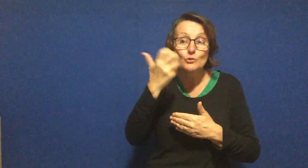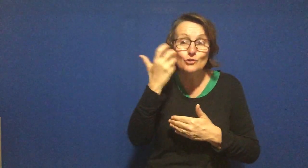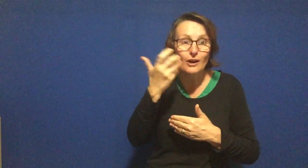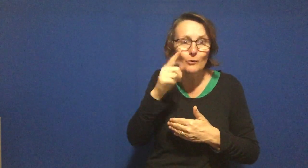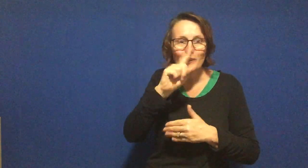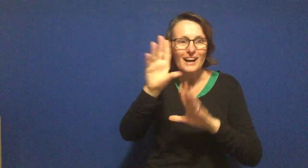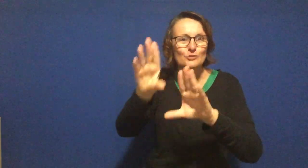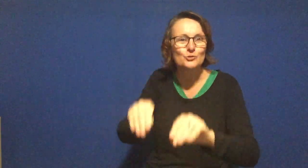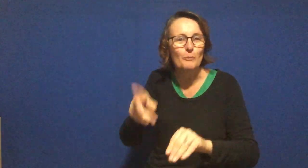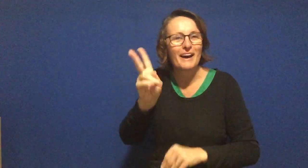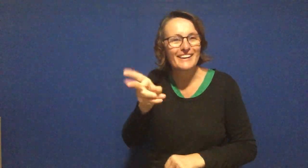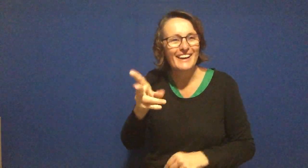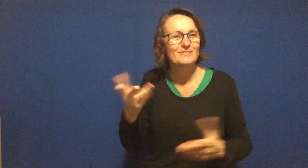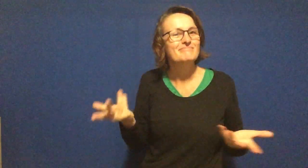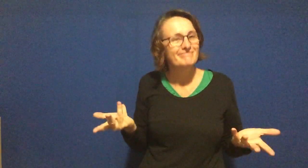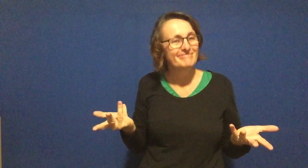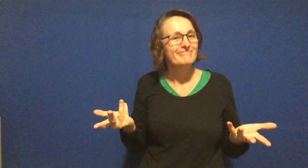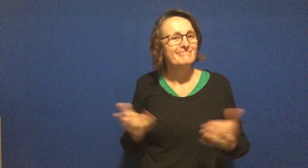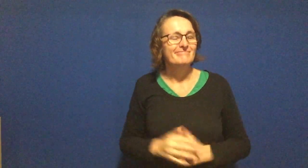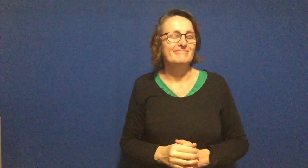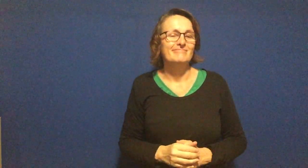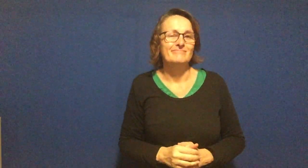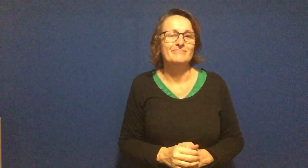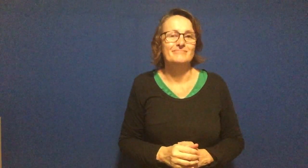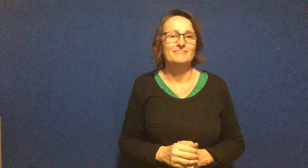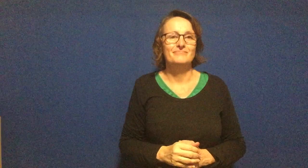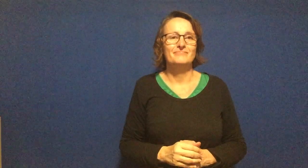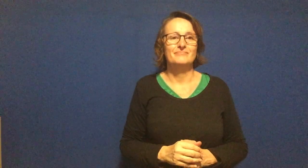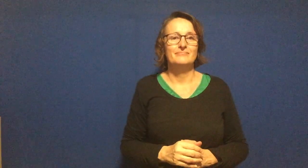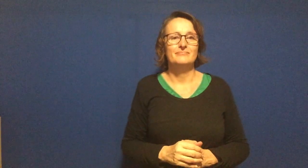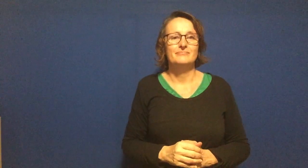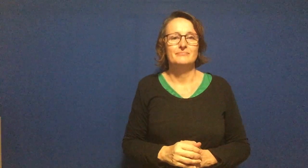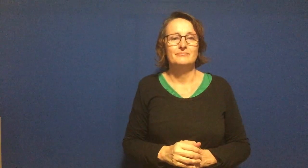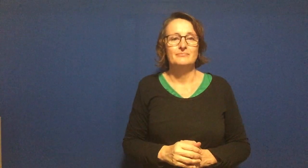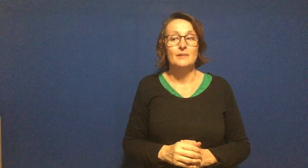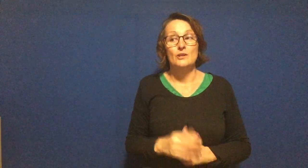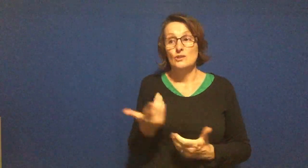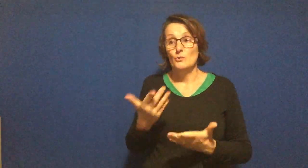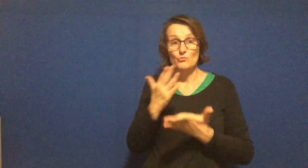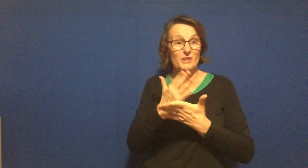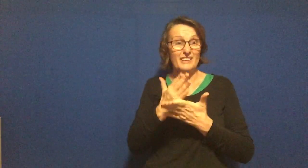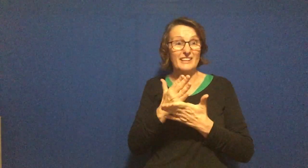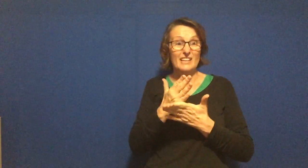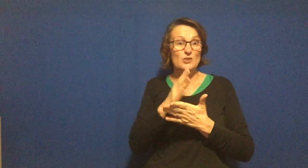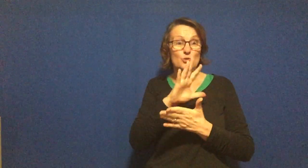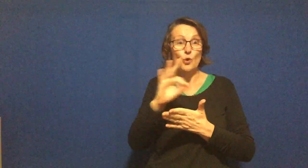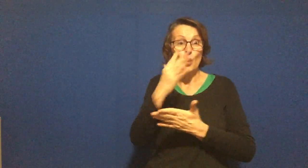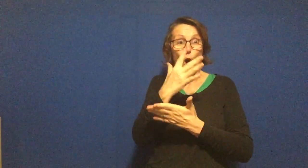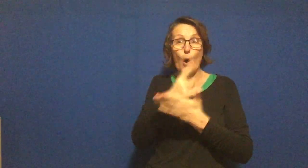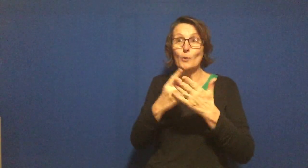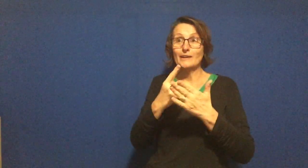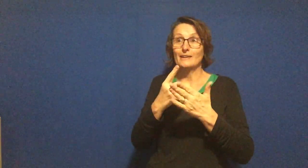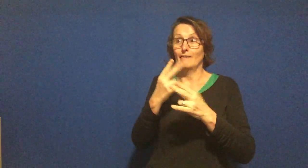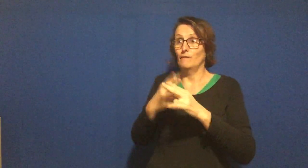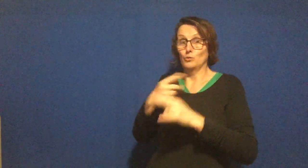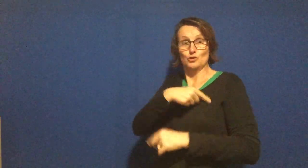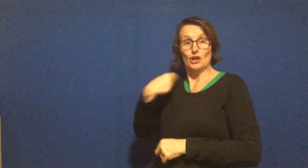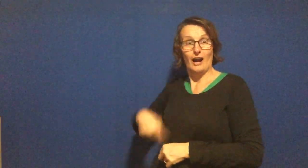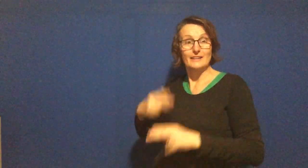are you going to prevent it next time? And it's not just a story for China, it's a story for elsewhere, because there are bats throughout the world. And